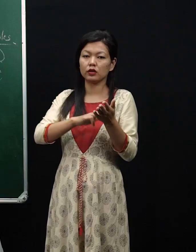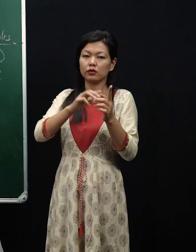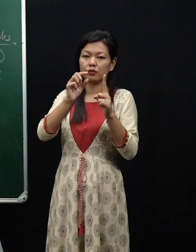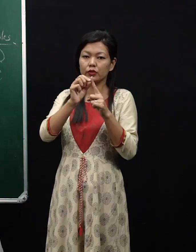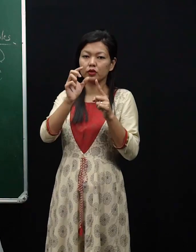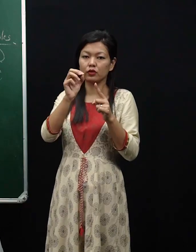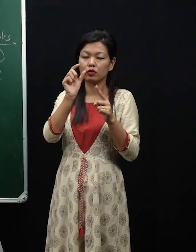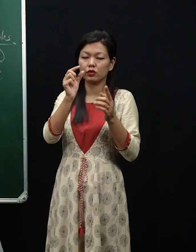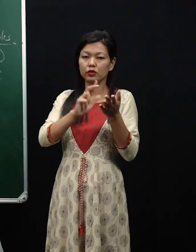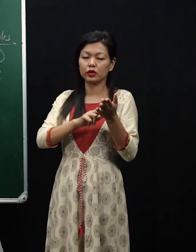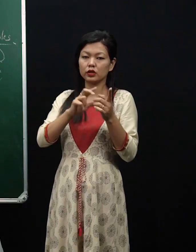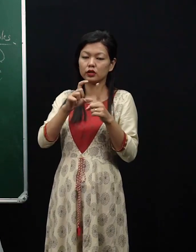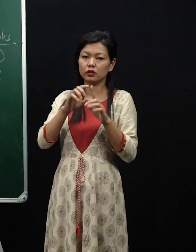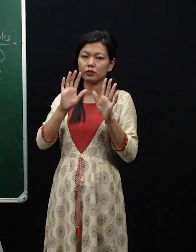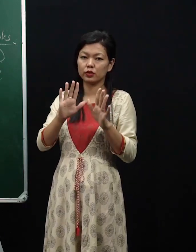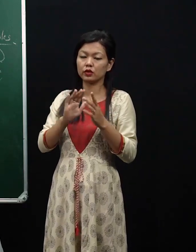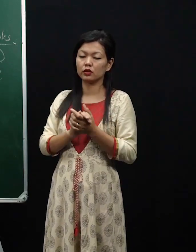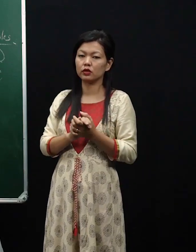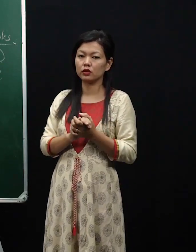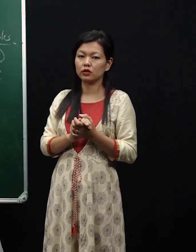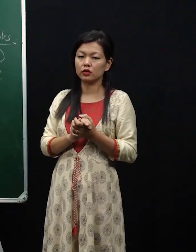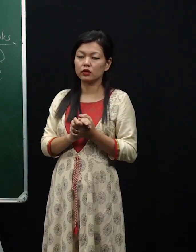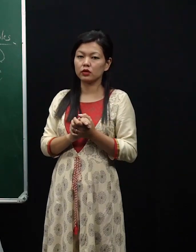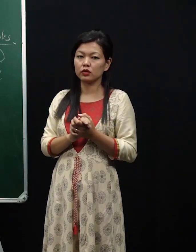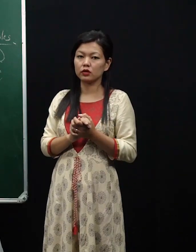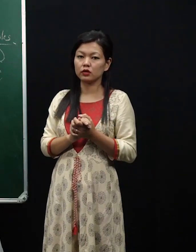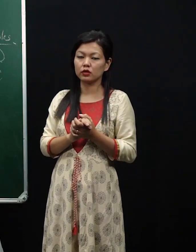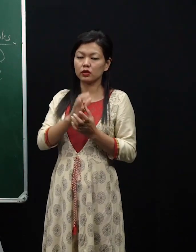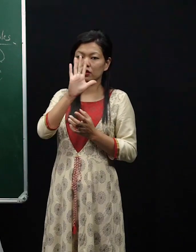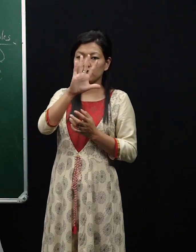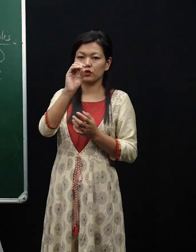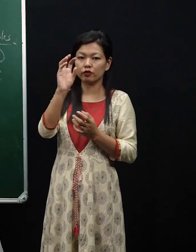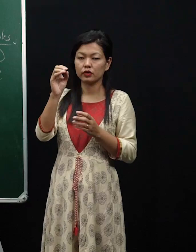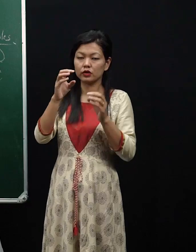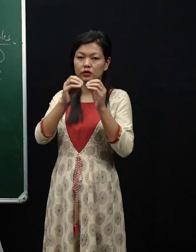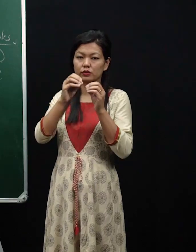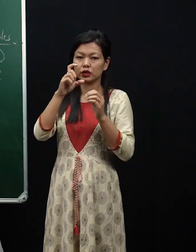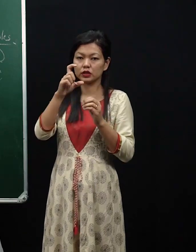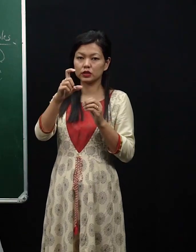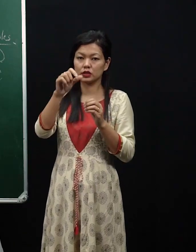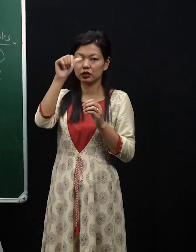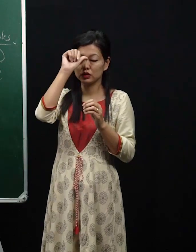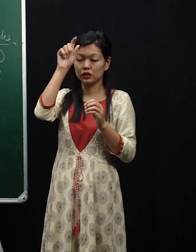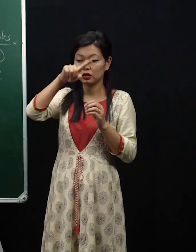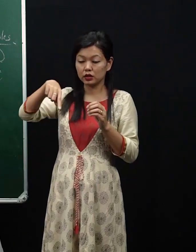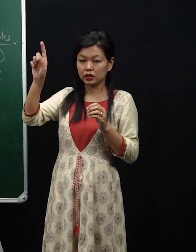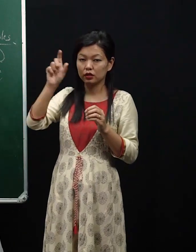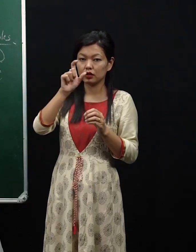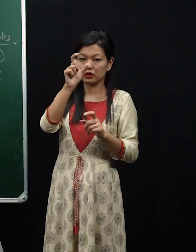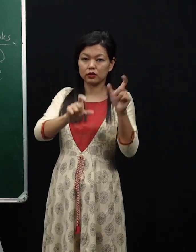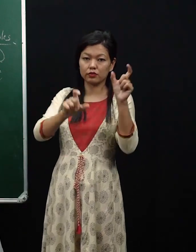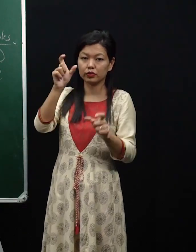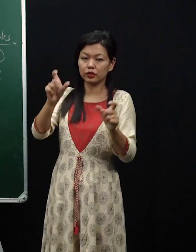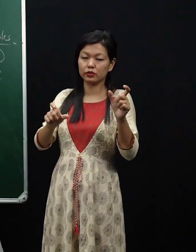like I have said in beginning, 500 BC, even Indians, we have considered about these atoms, right? Founded